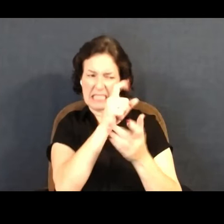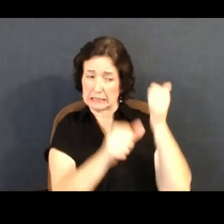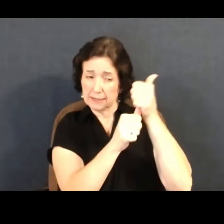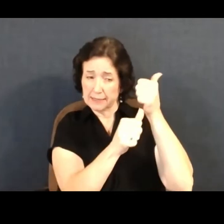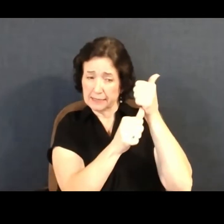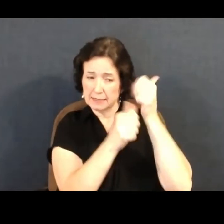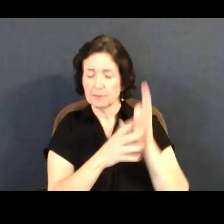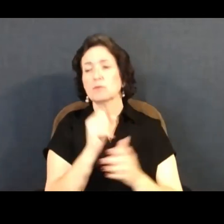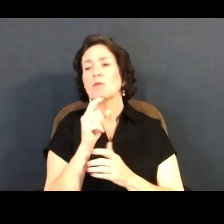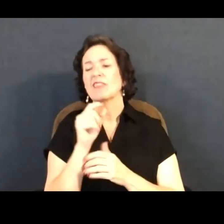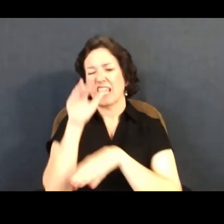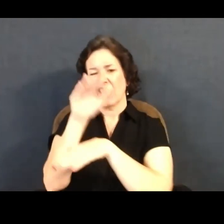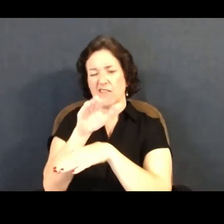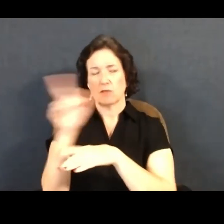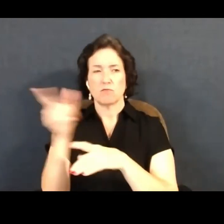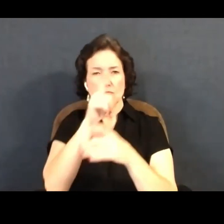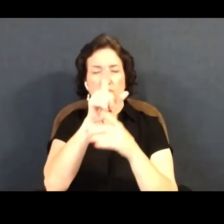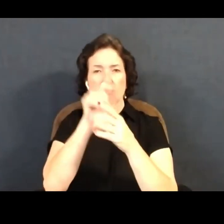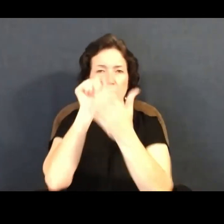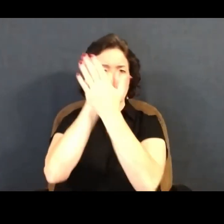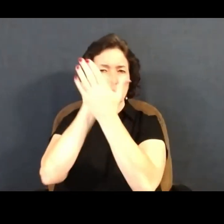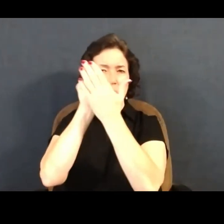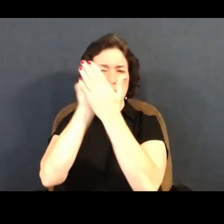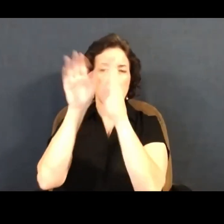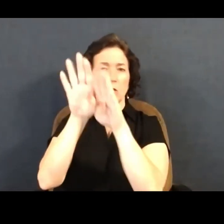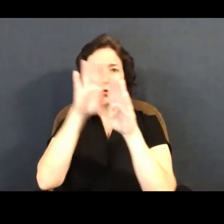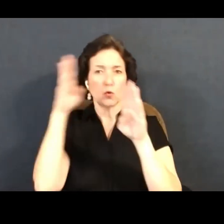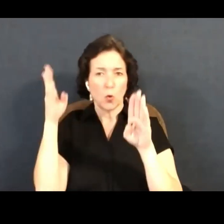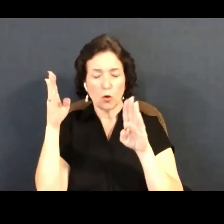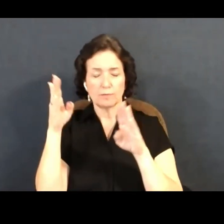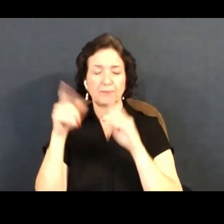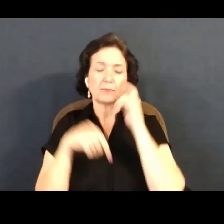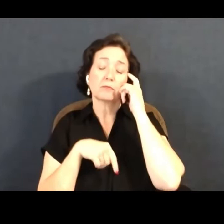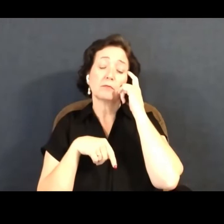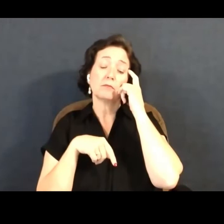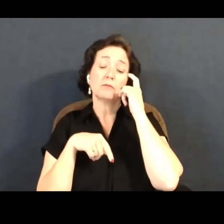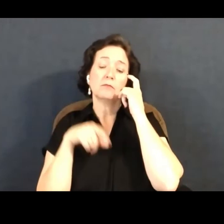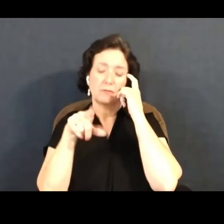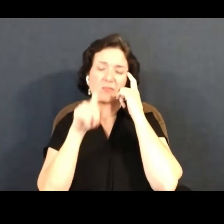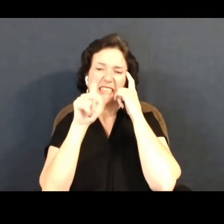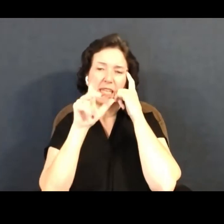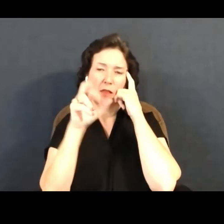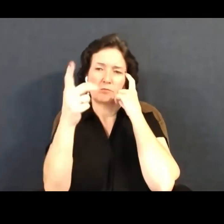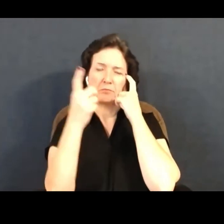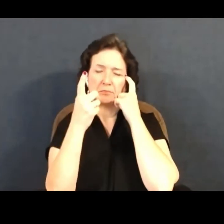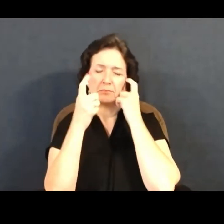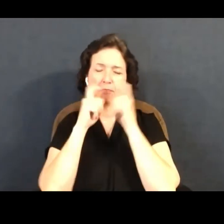the tailor's shop and he knocked on the door. And the tailor opened it and Darius said,